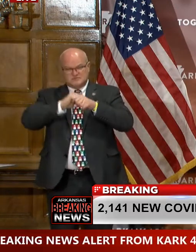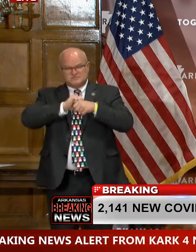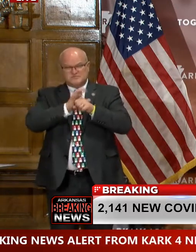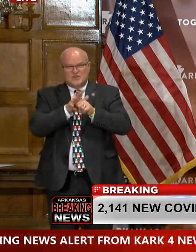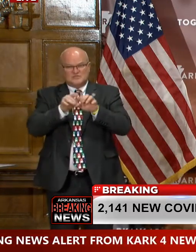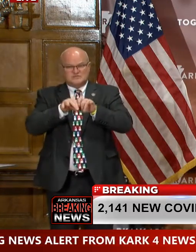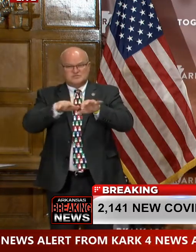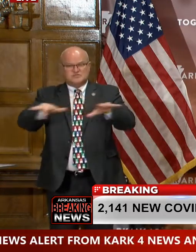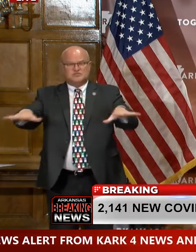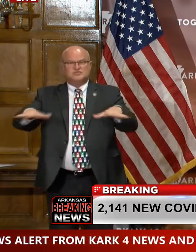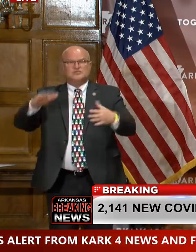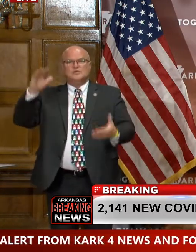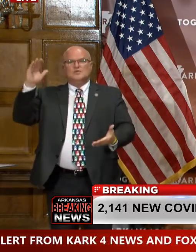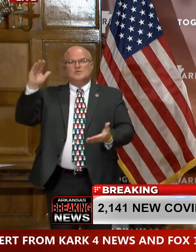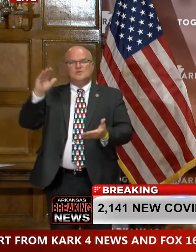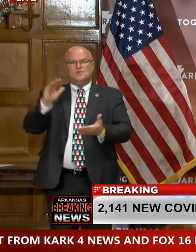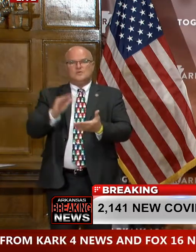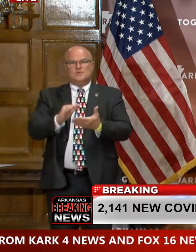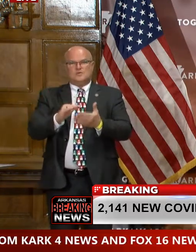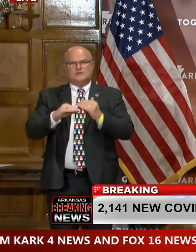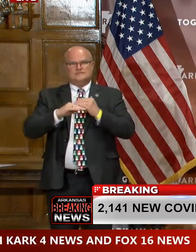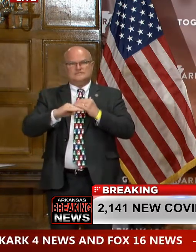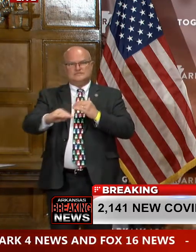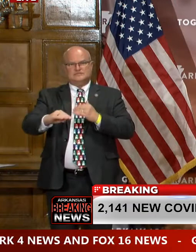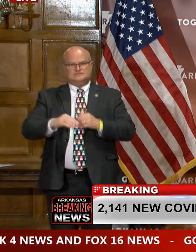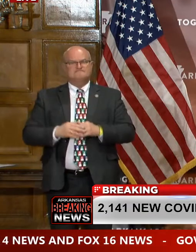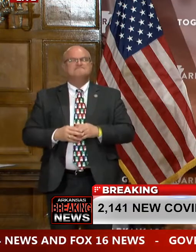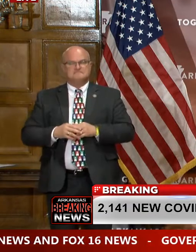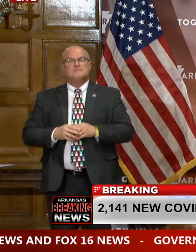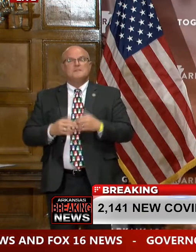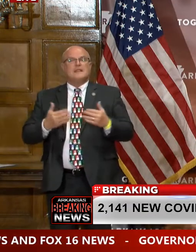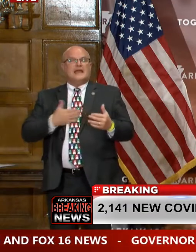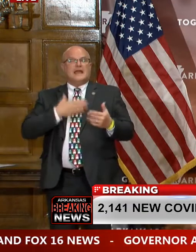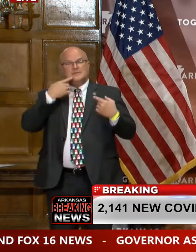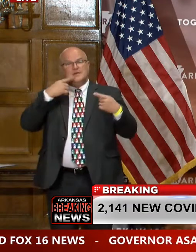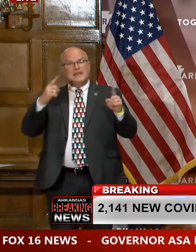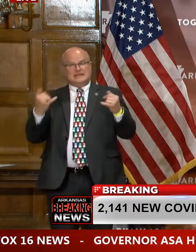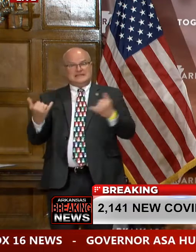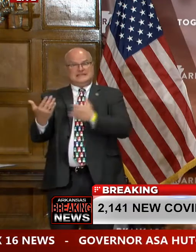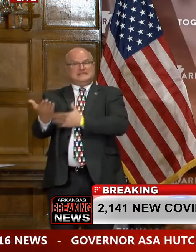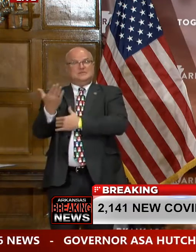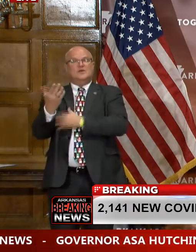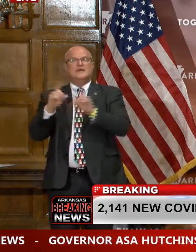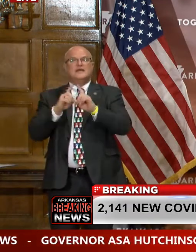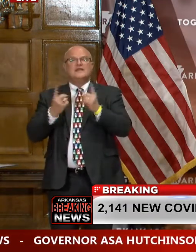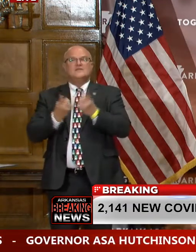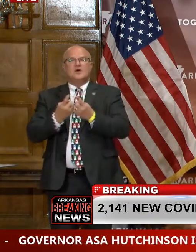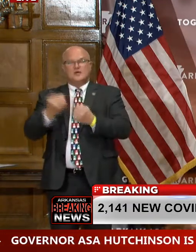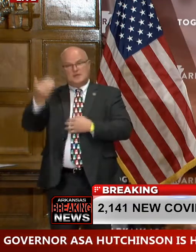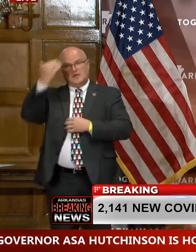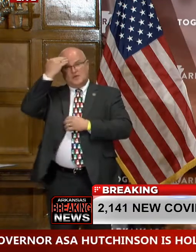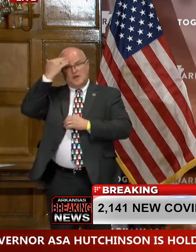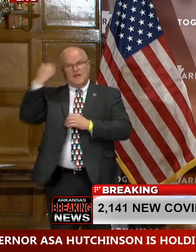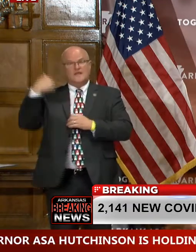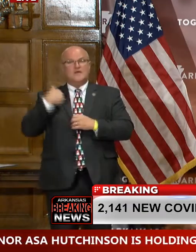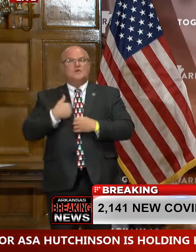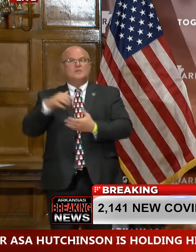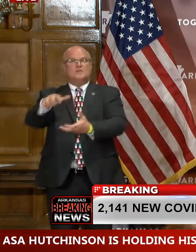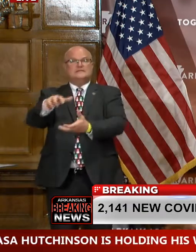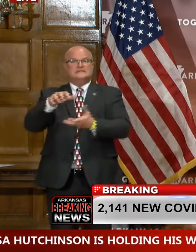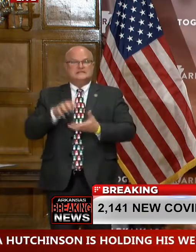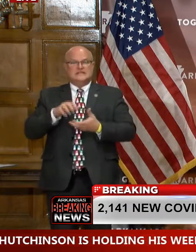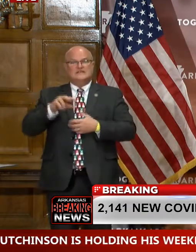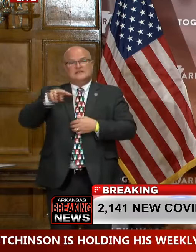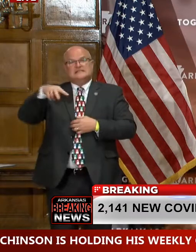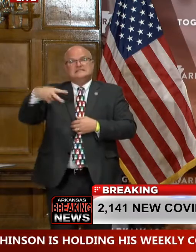over the last 2 months. I'm also pleased to announce that this morning the department was made aware that we will be receiving a